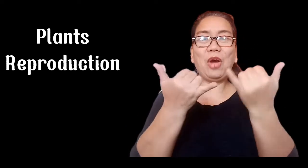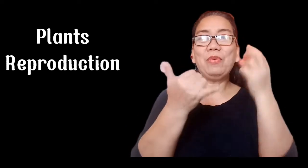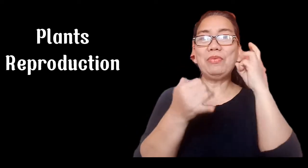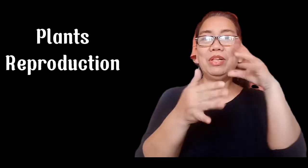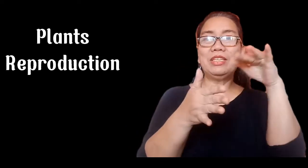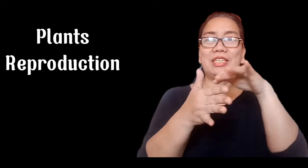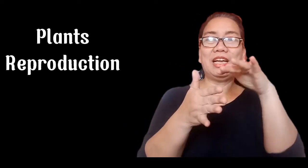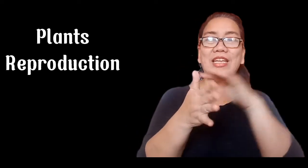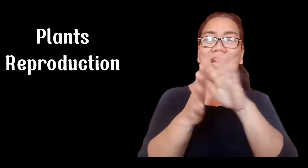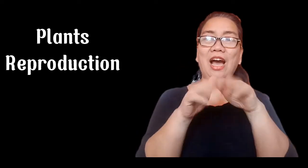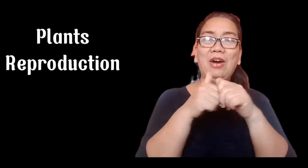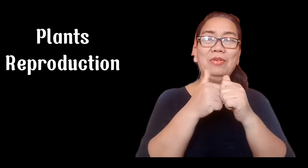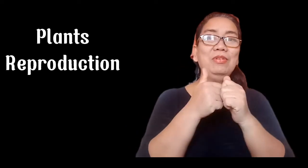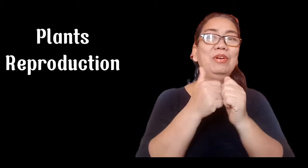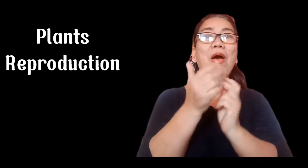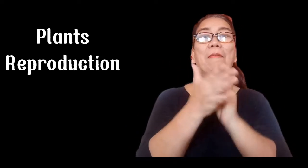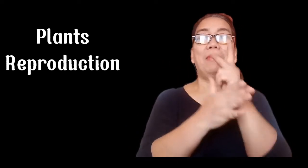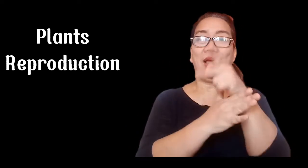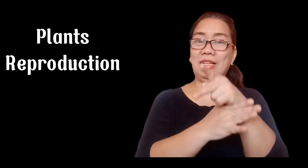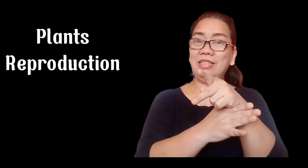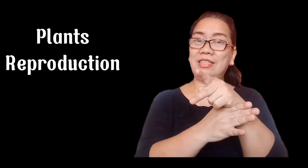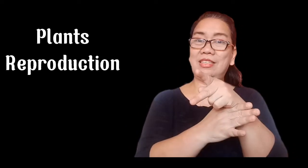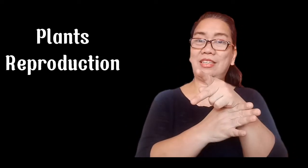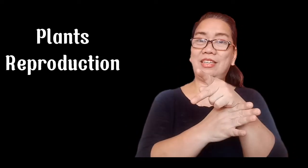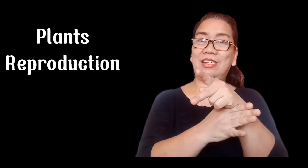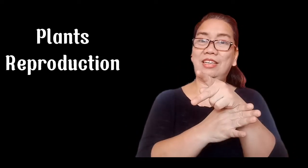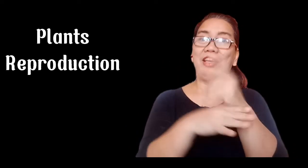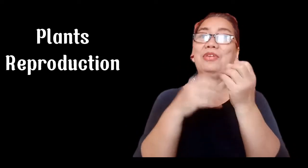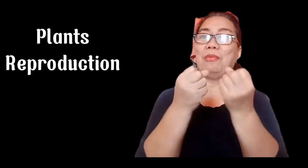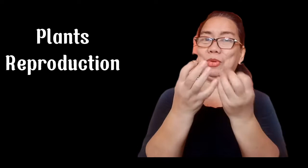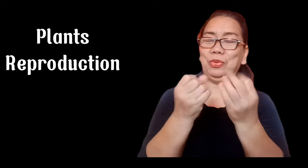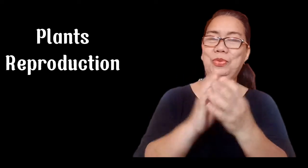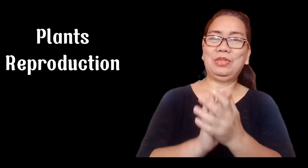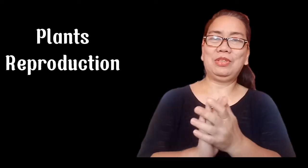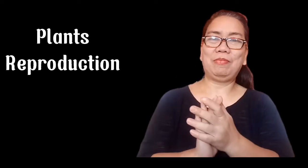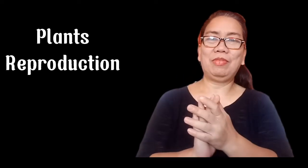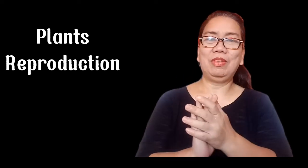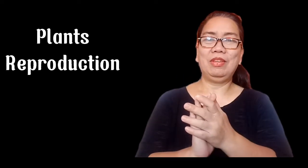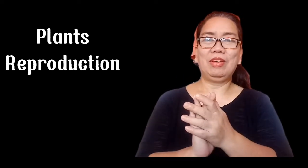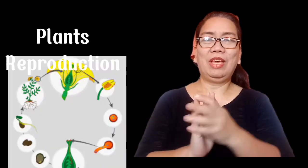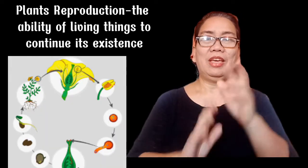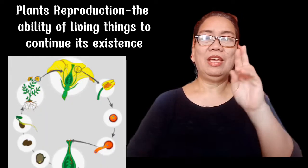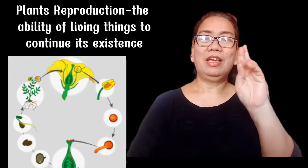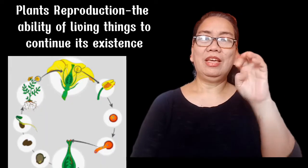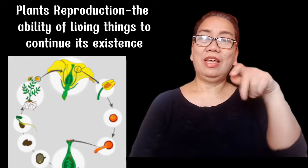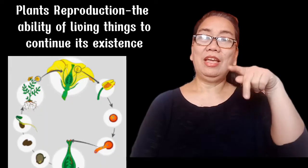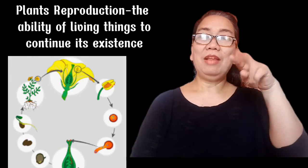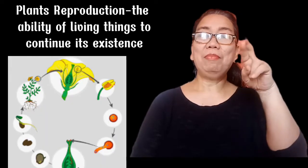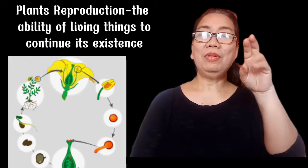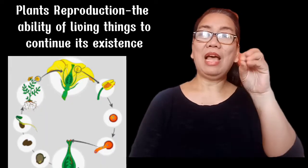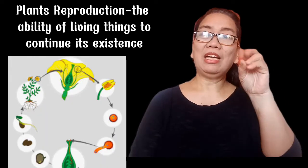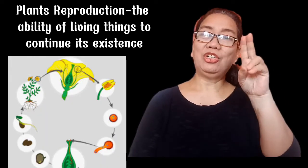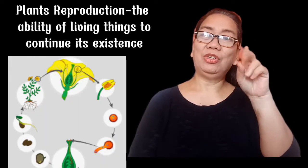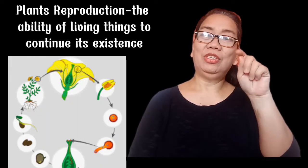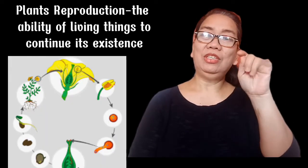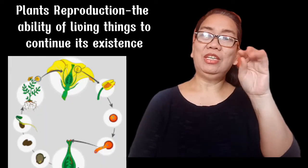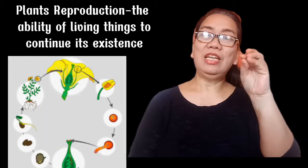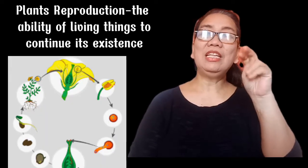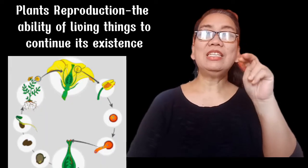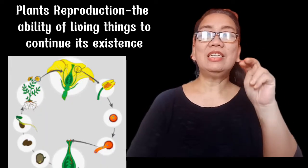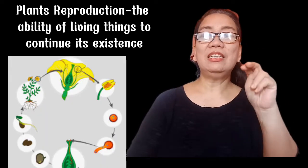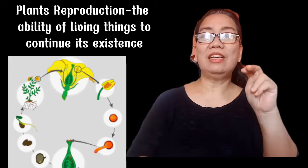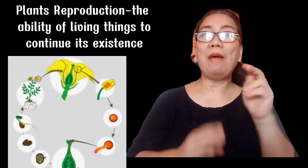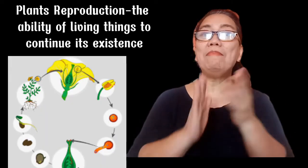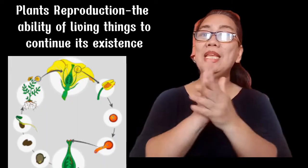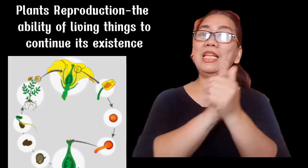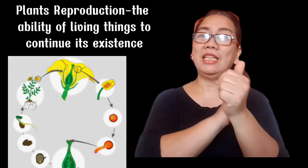Hi, now we will study how plants reproduce. Okay. Reproduction, it